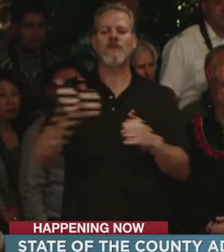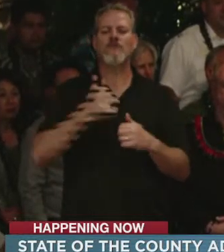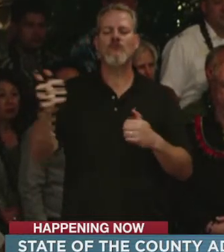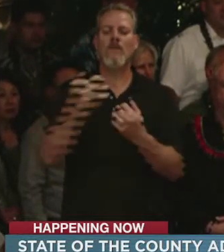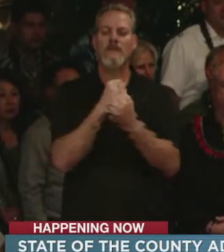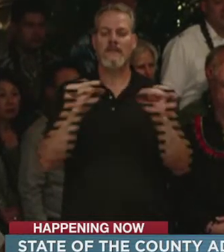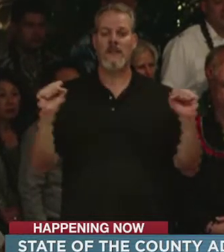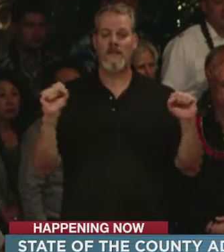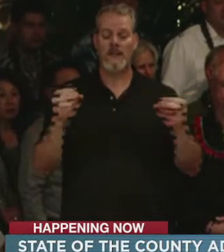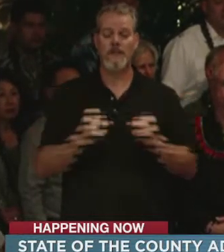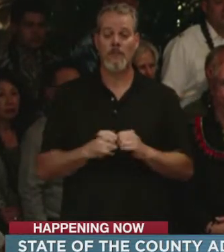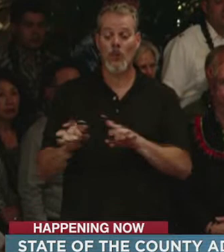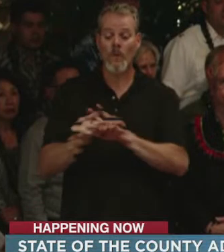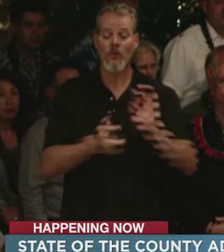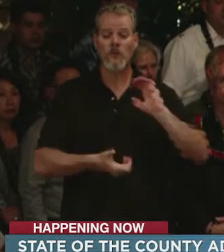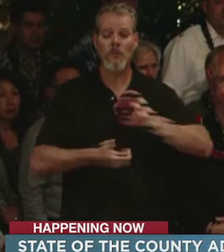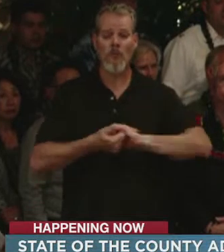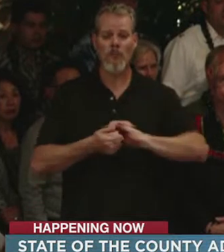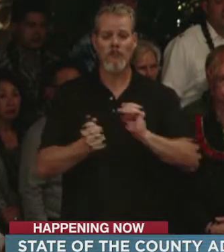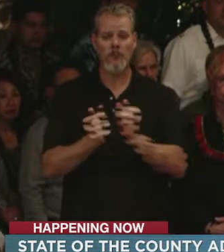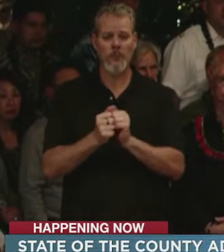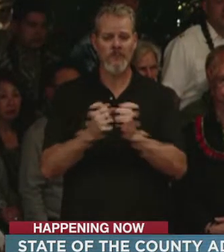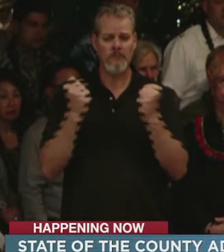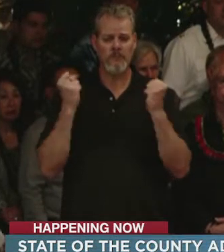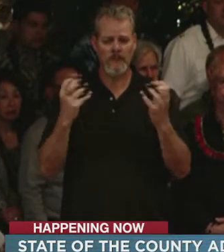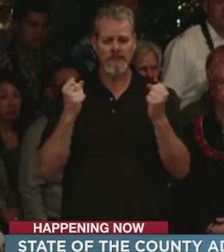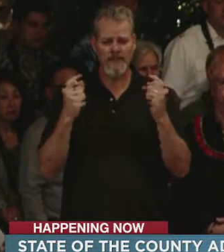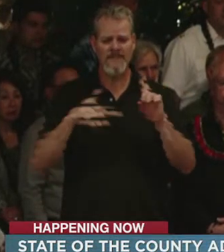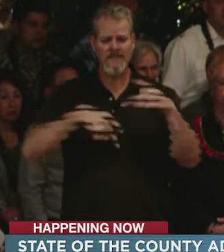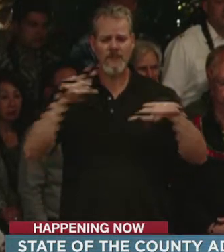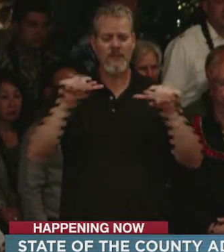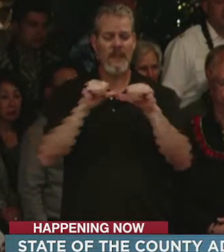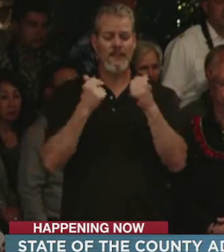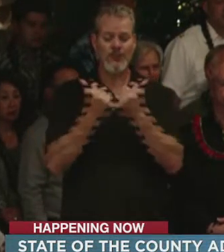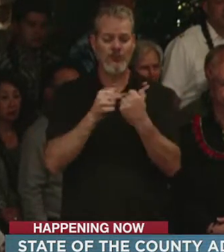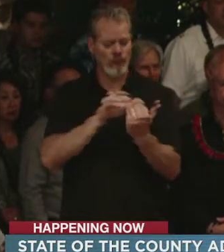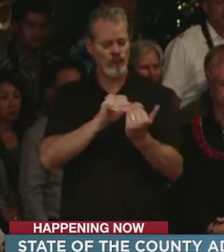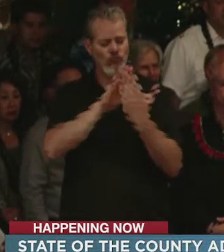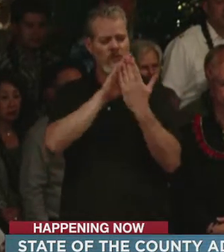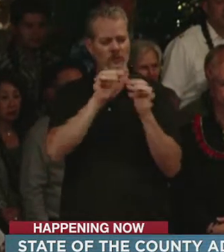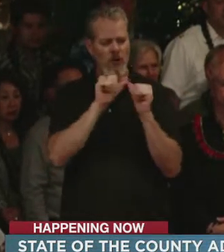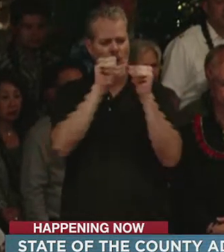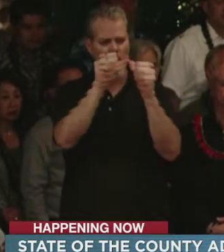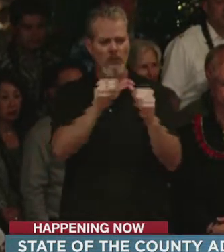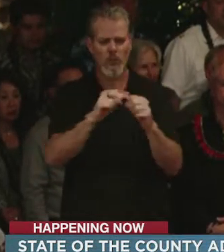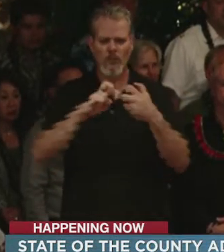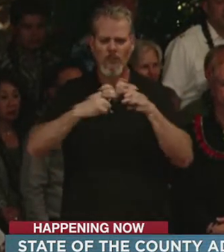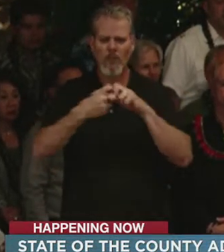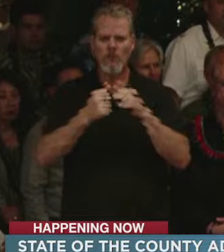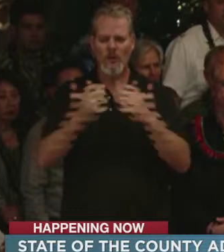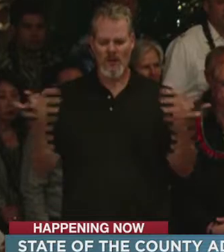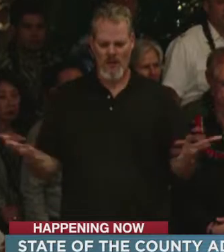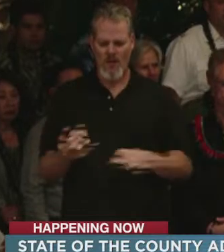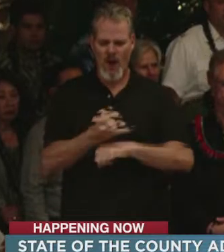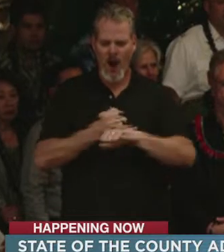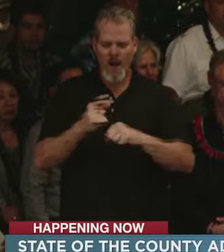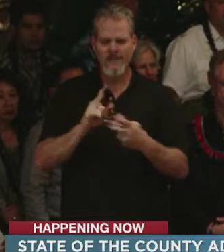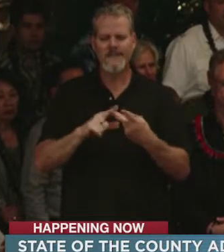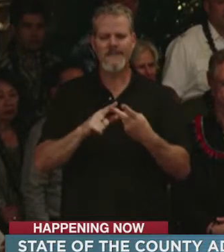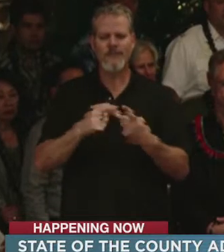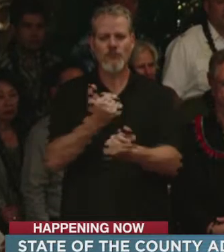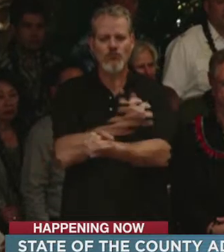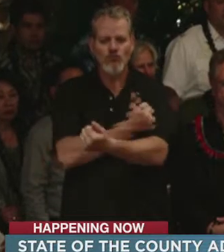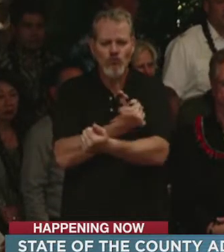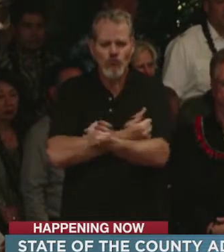We've also partnered with all necessary agencies and community groups to address ongoing issues on Hawaii Island, including drug trafficking